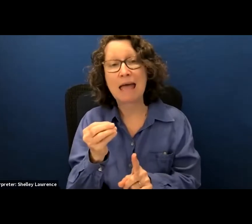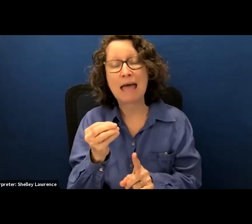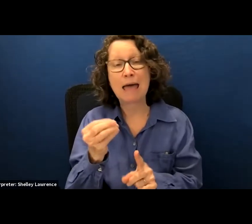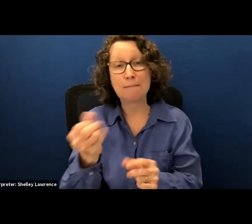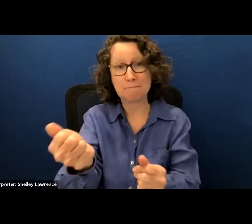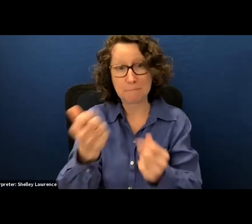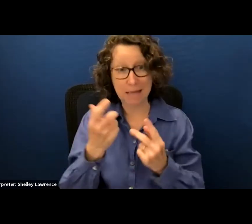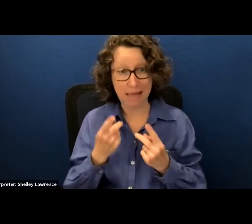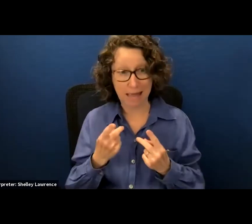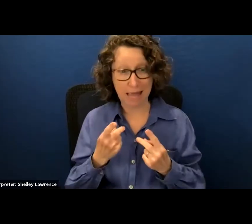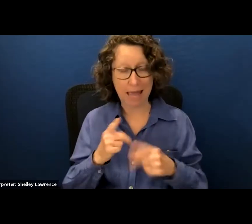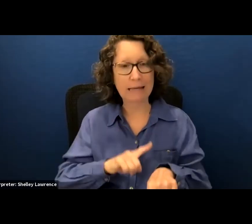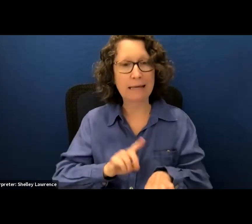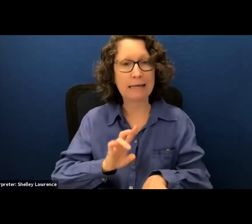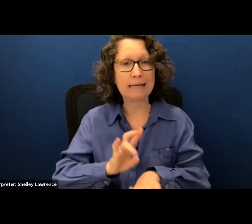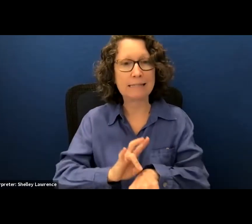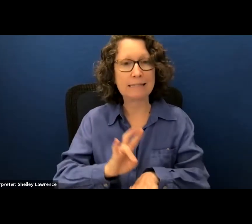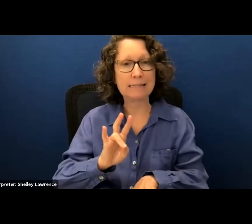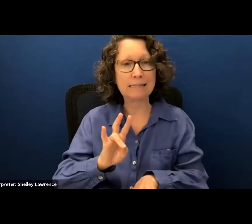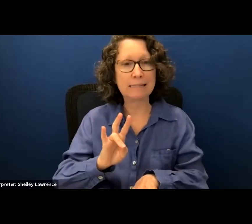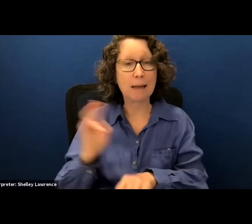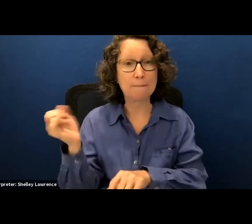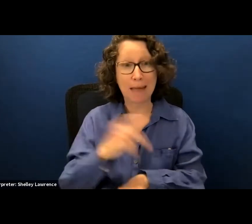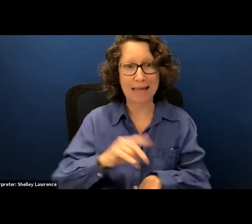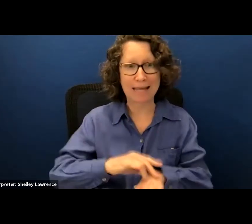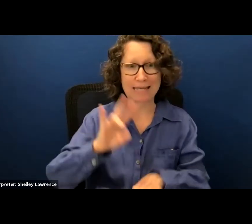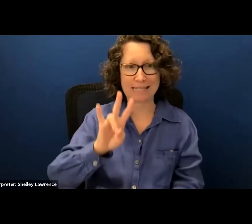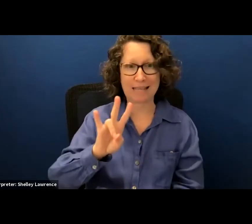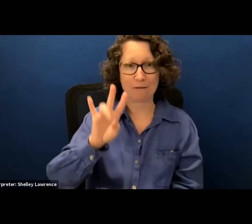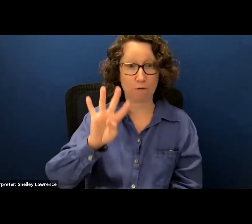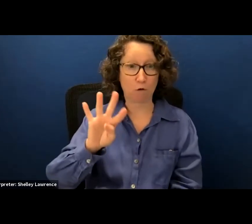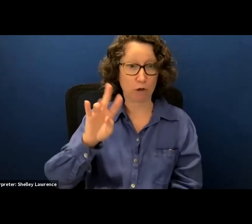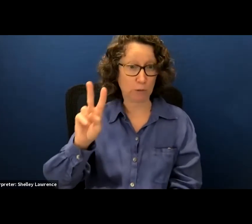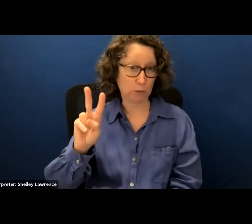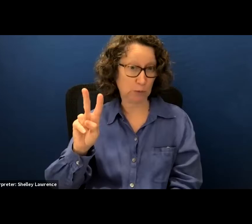come back it's 7:32, so we will come back at 7:42